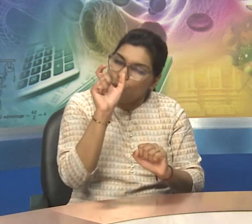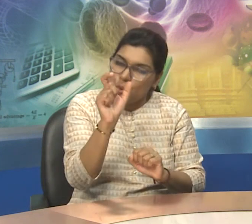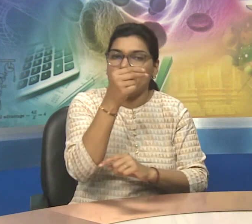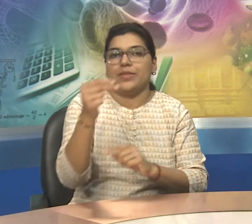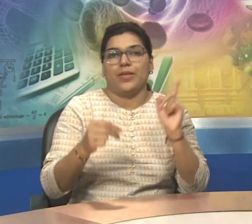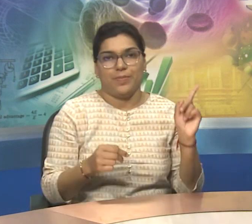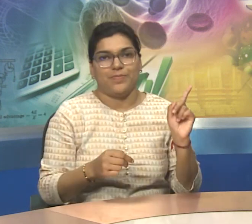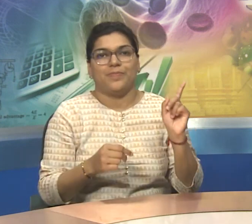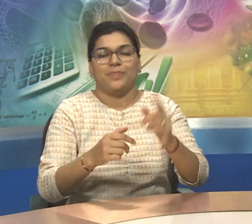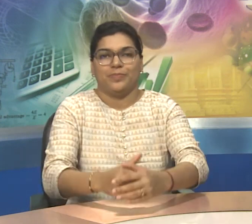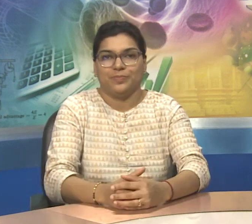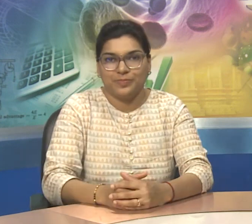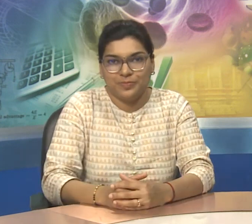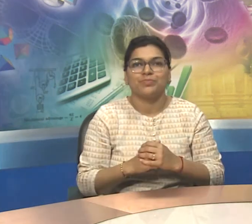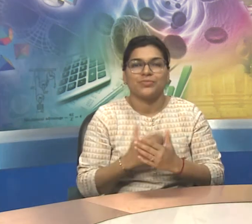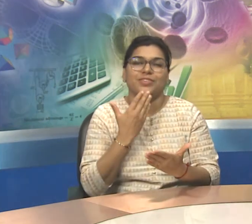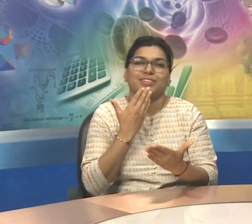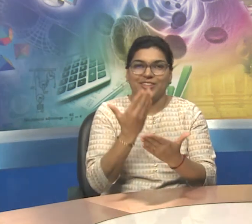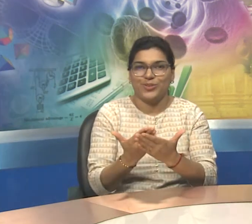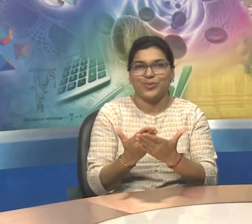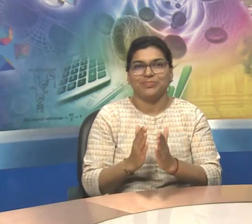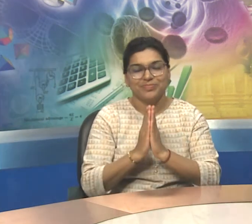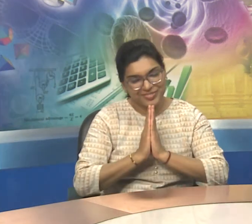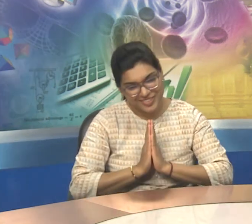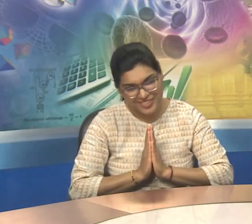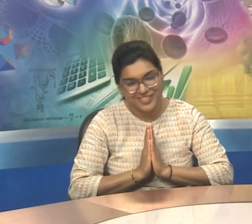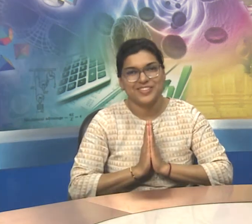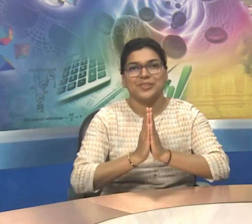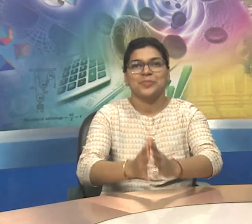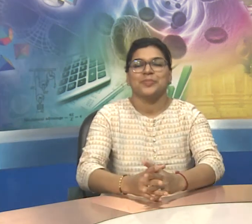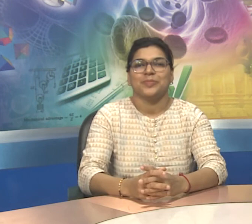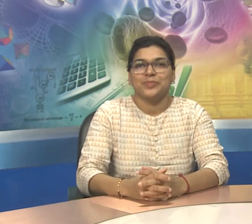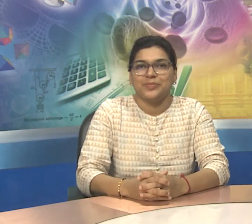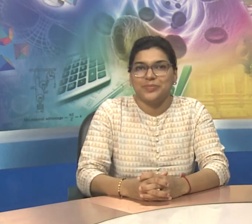Thank you. Namaste.